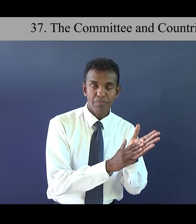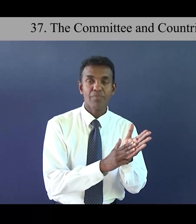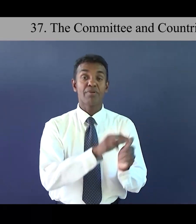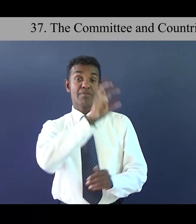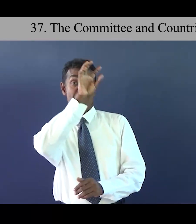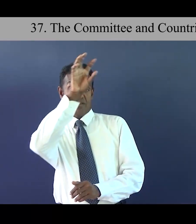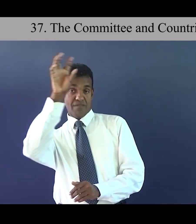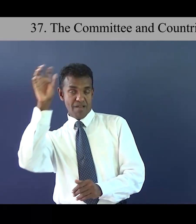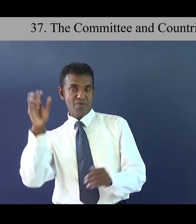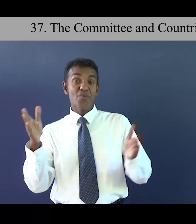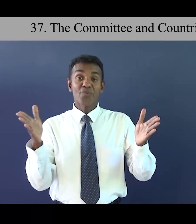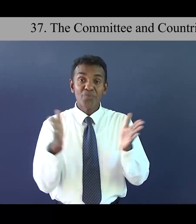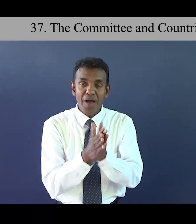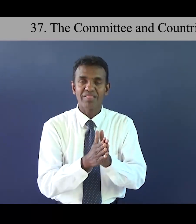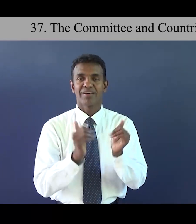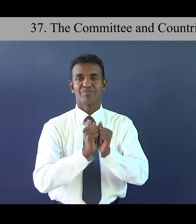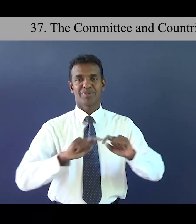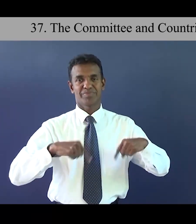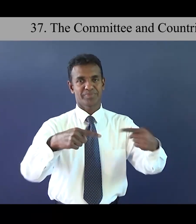an information that they need.